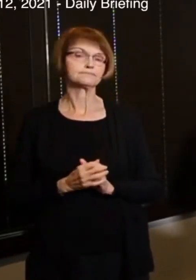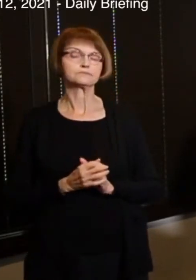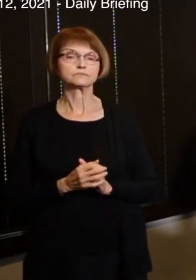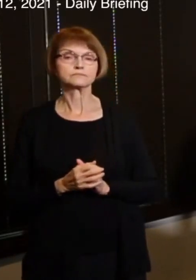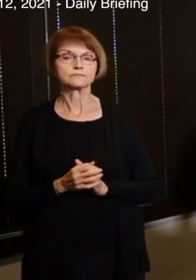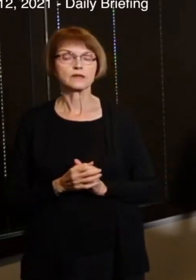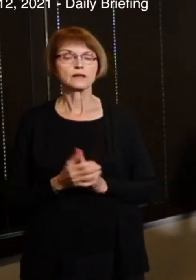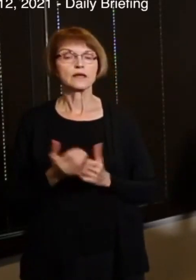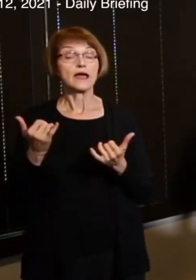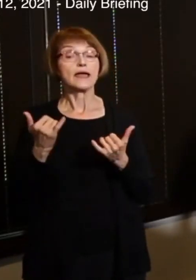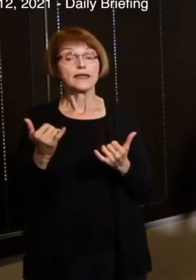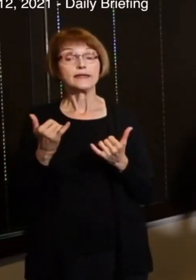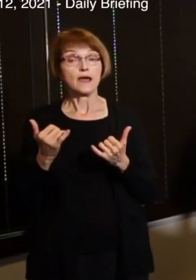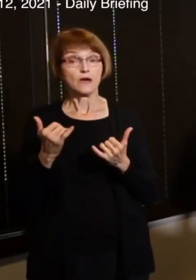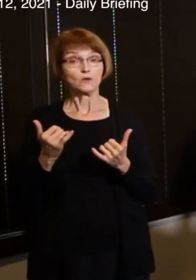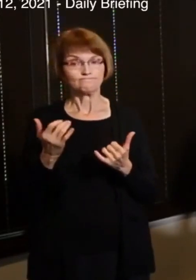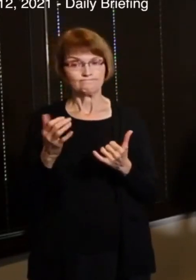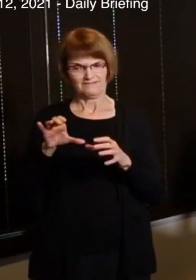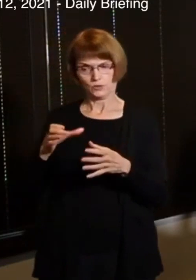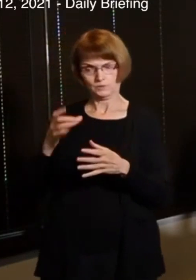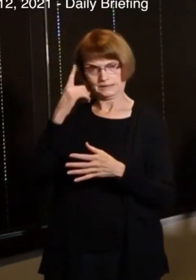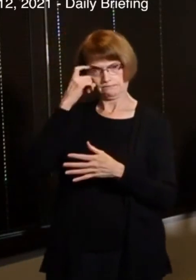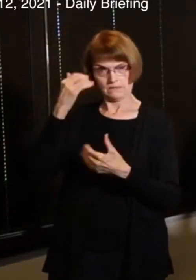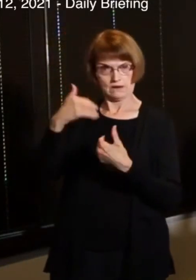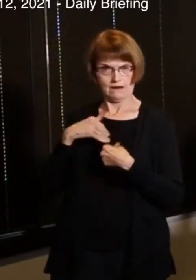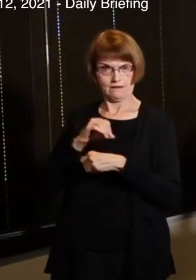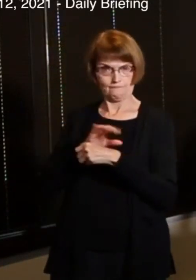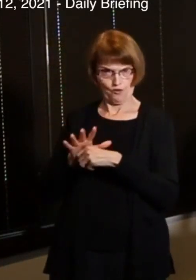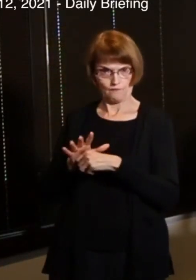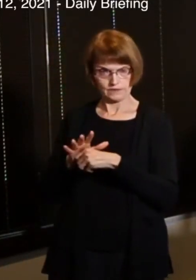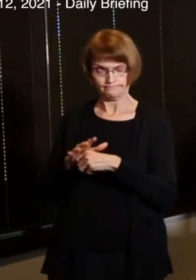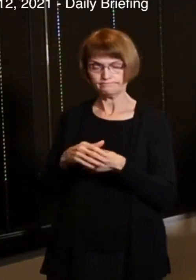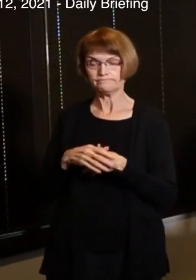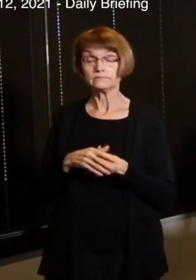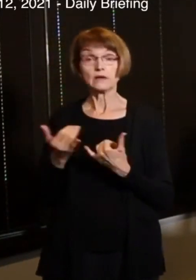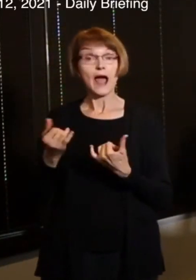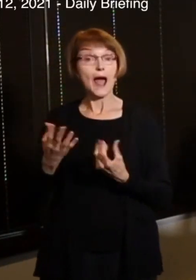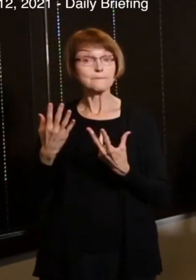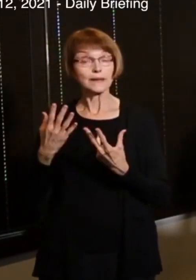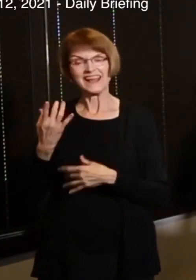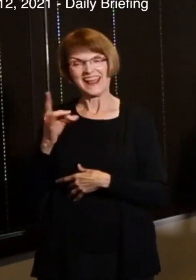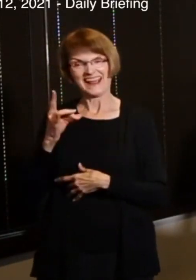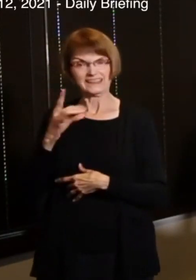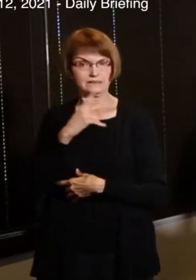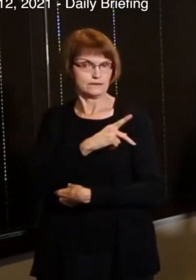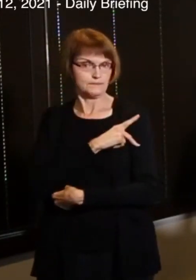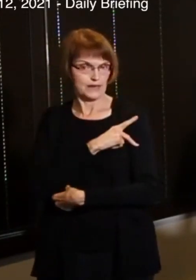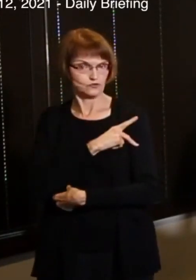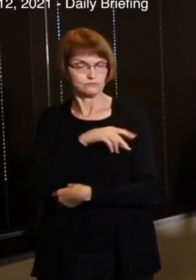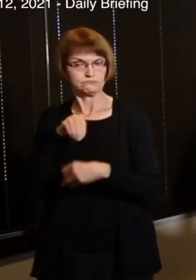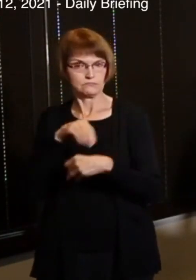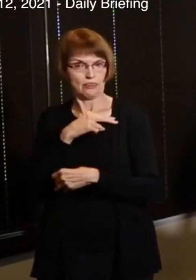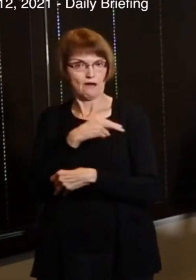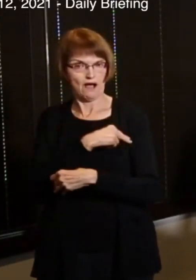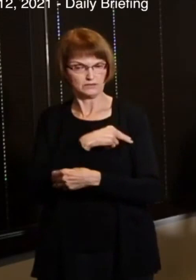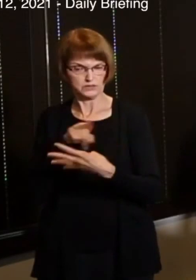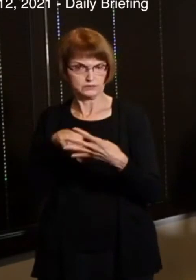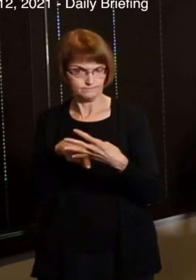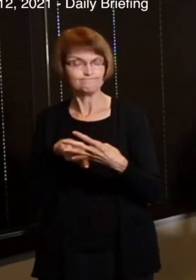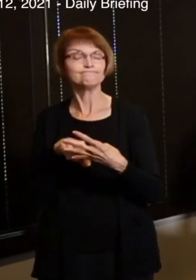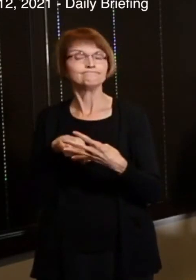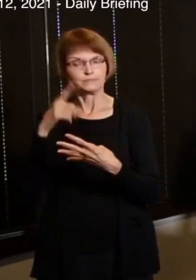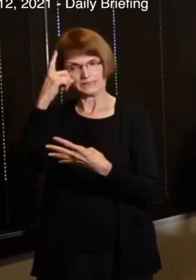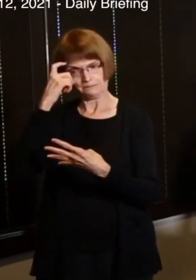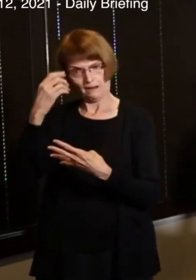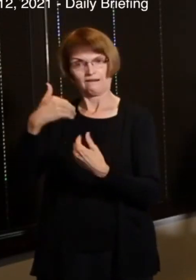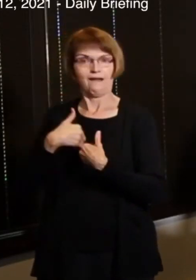Now taking a look at our suspected COVID patients, today we're reporting 18 patients hospitalized today with